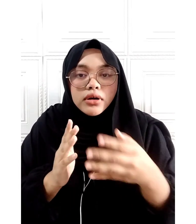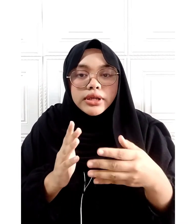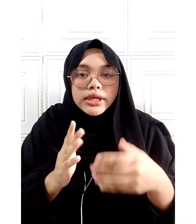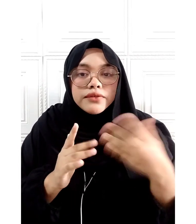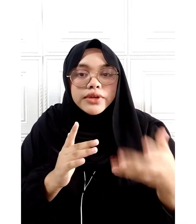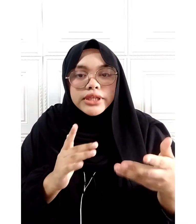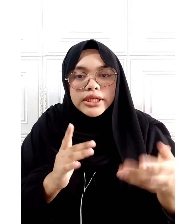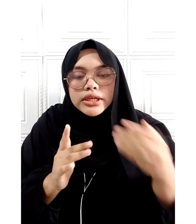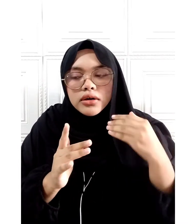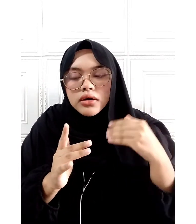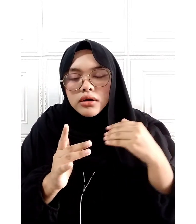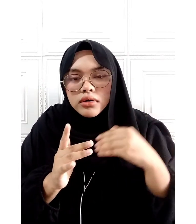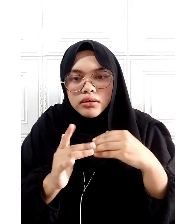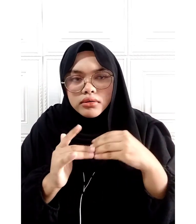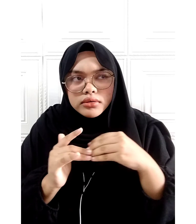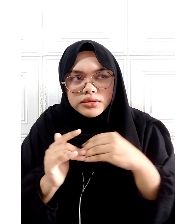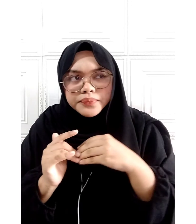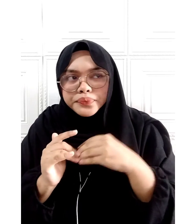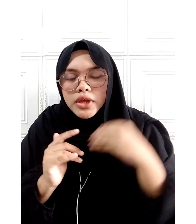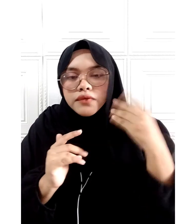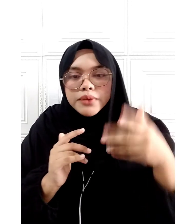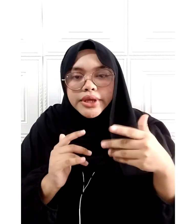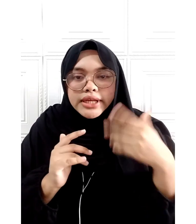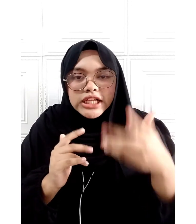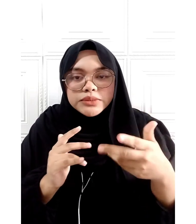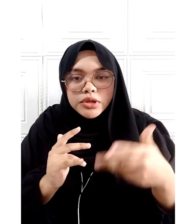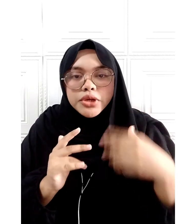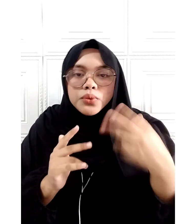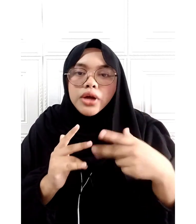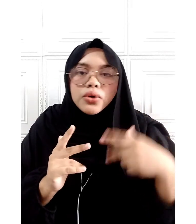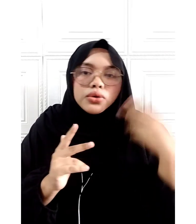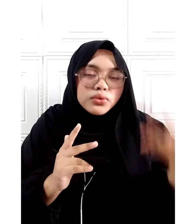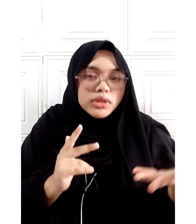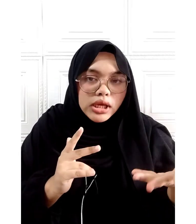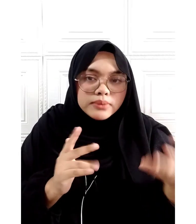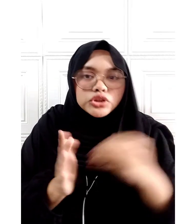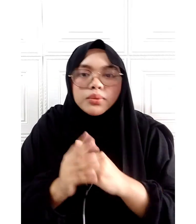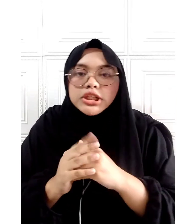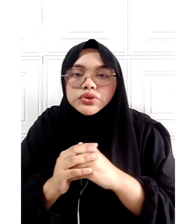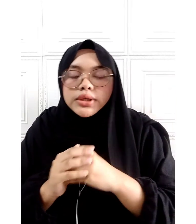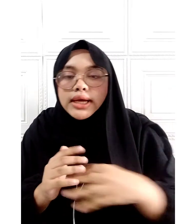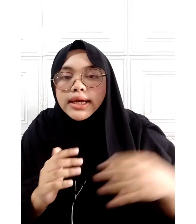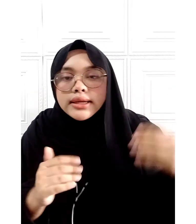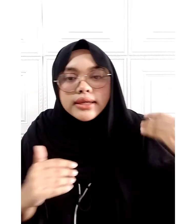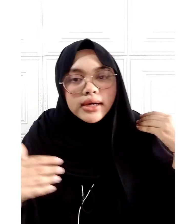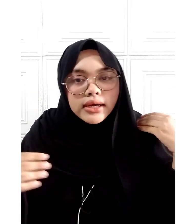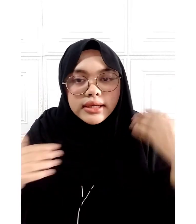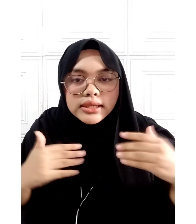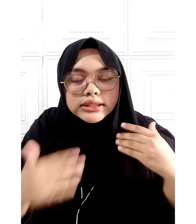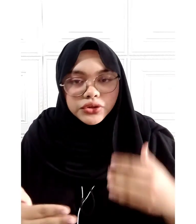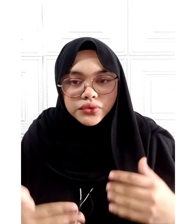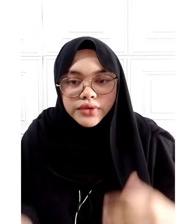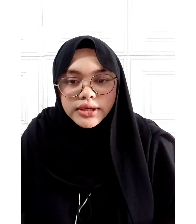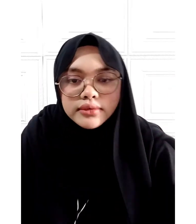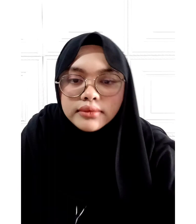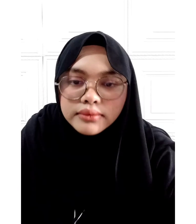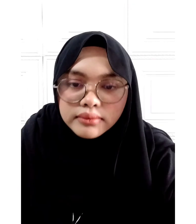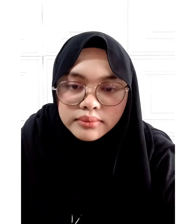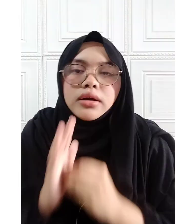recorded the reading or repeat the experiment 1 or 2 times to make sure that it is accurate.